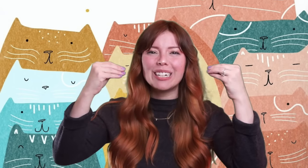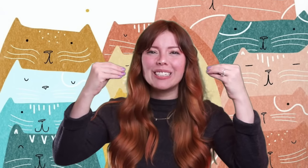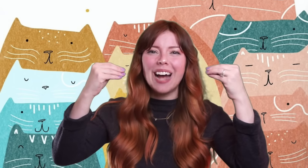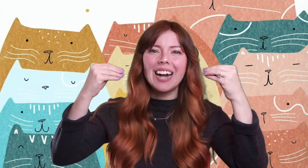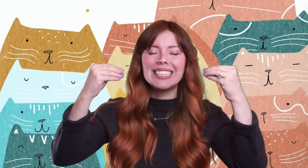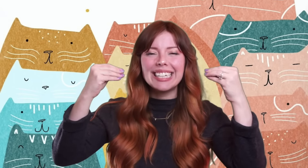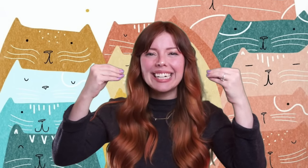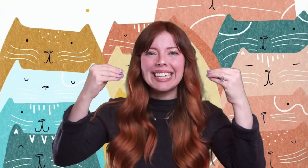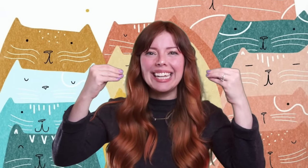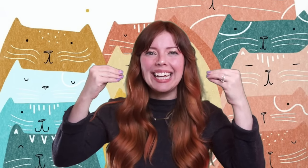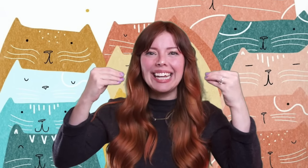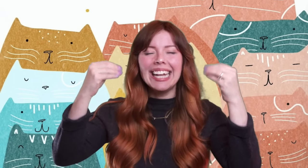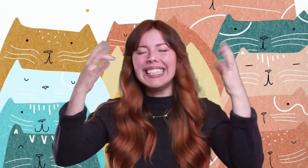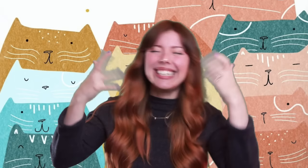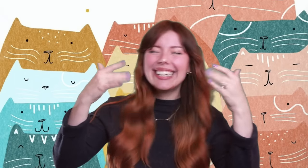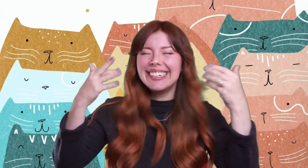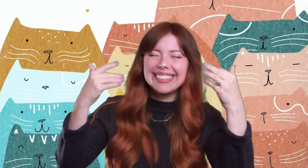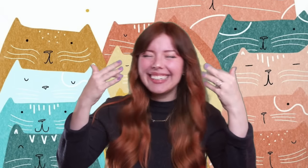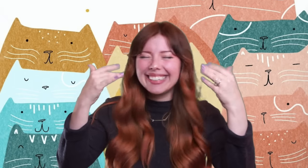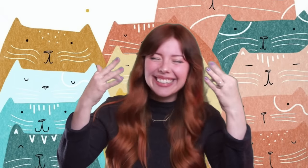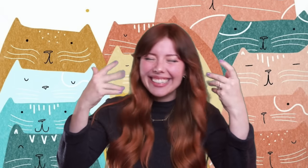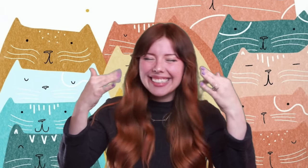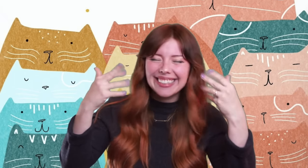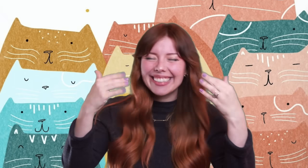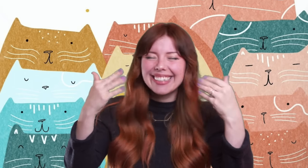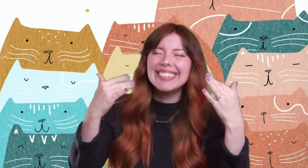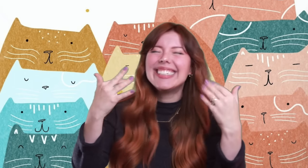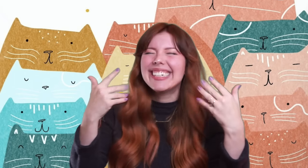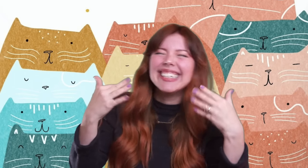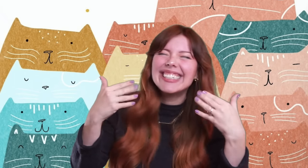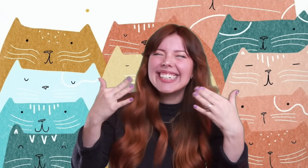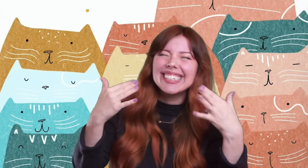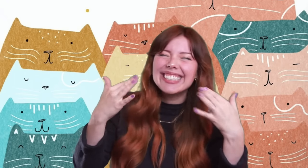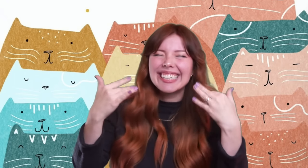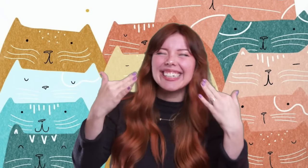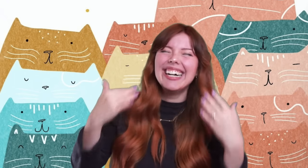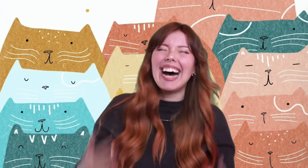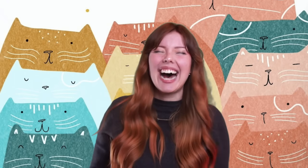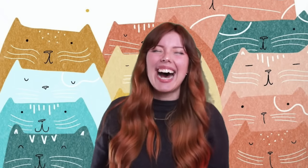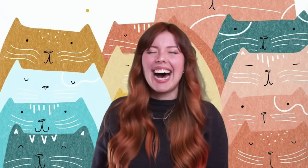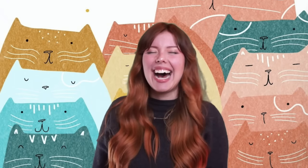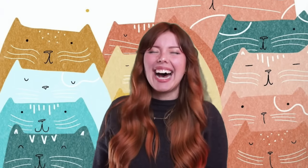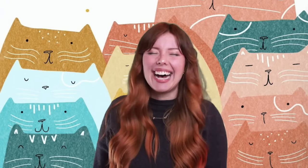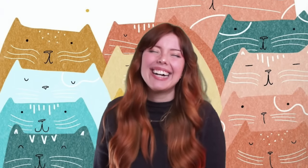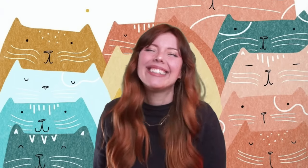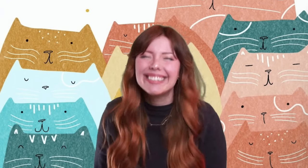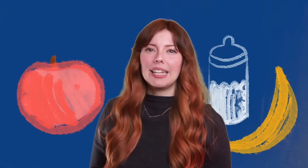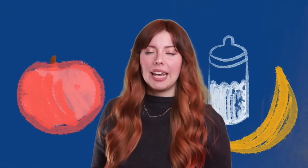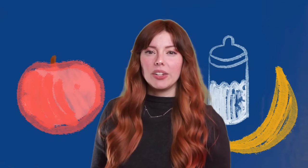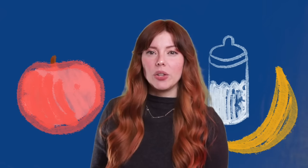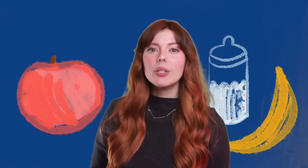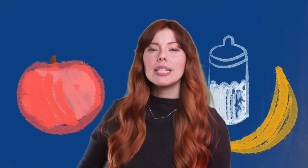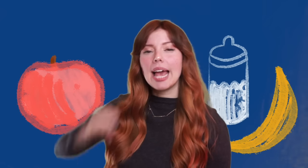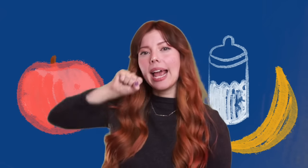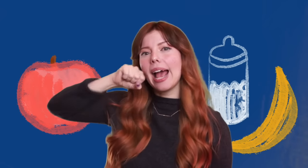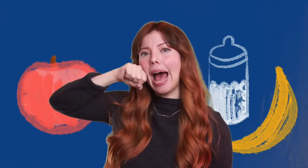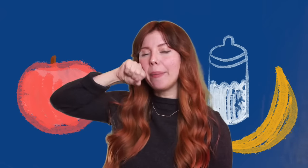Are tickly. Tickle, tickle, tickle, tickle, tickle, tickle, tickle. Can you say apple?